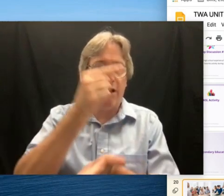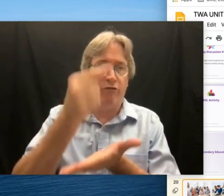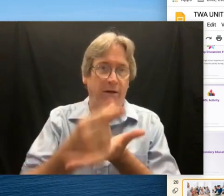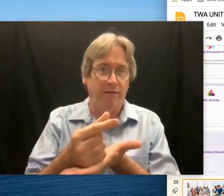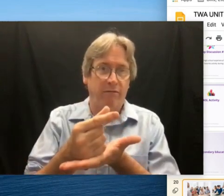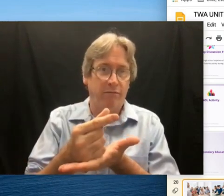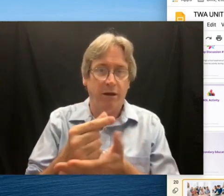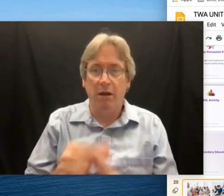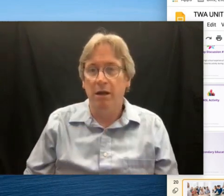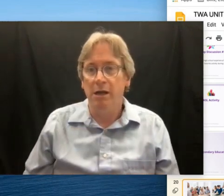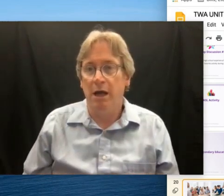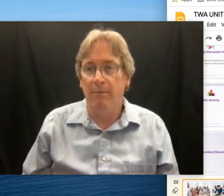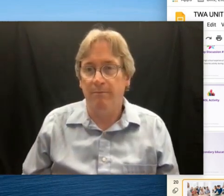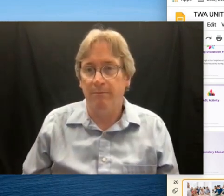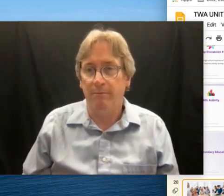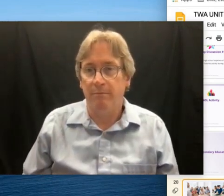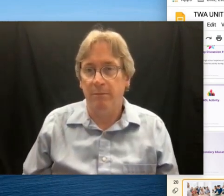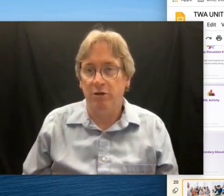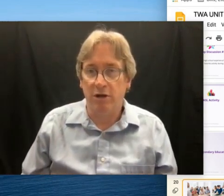right? Graduated.